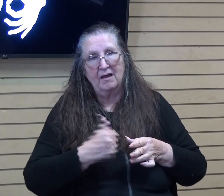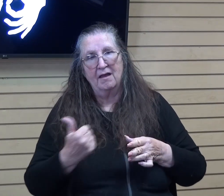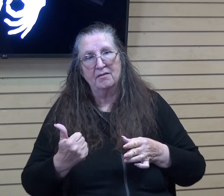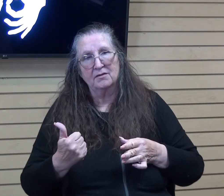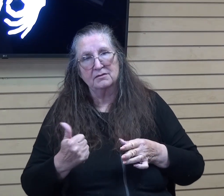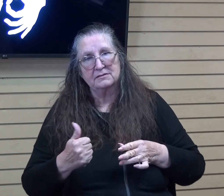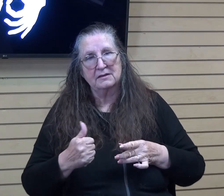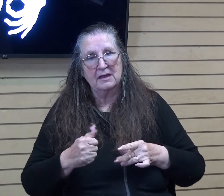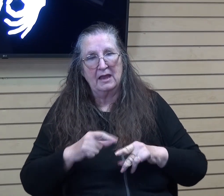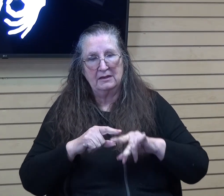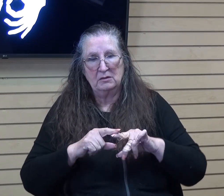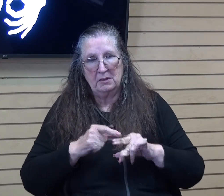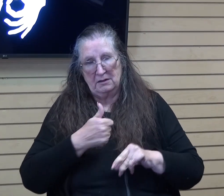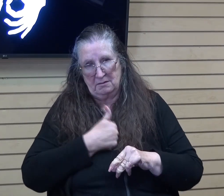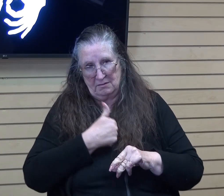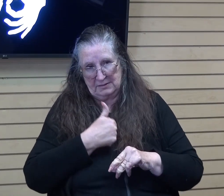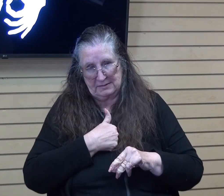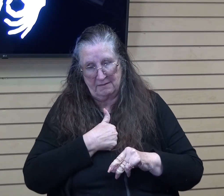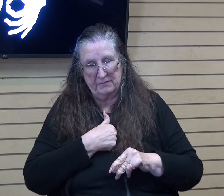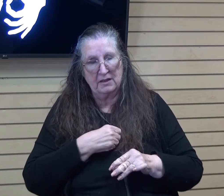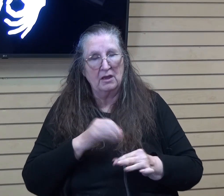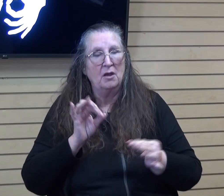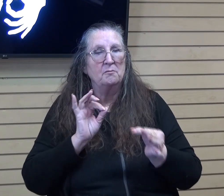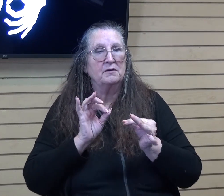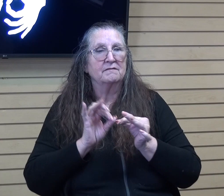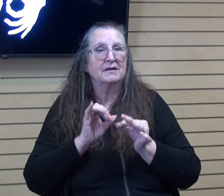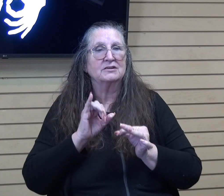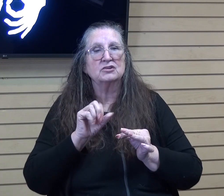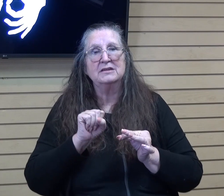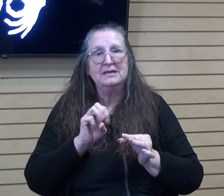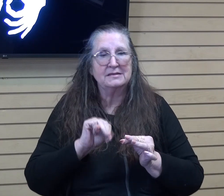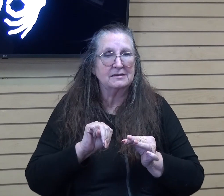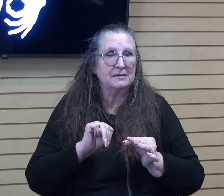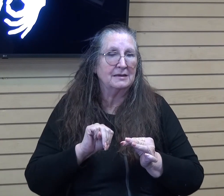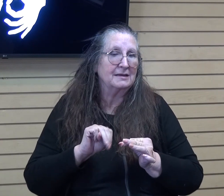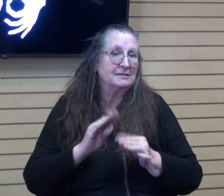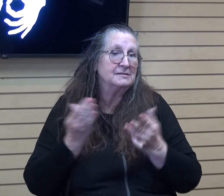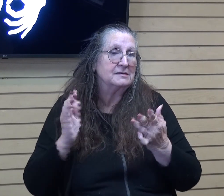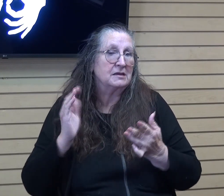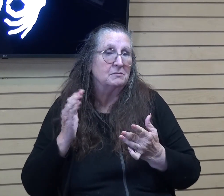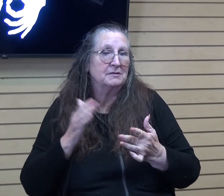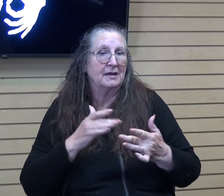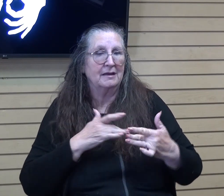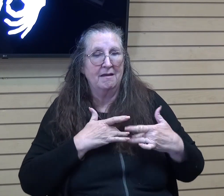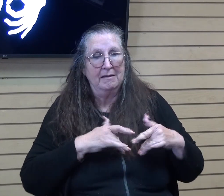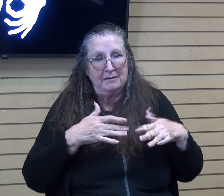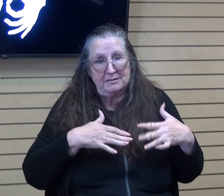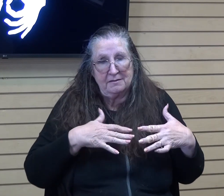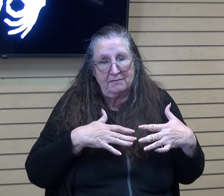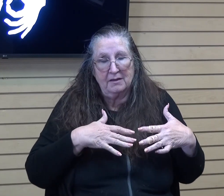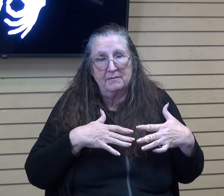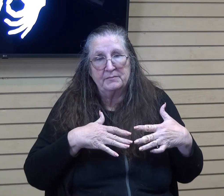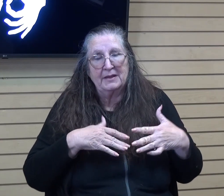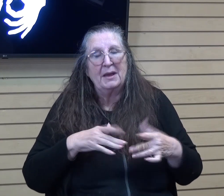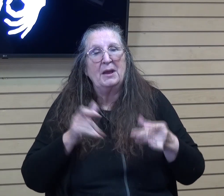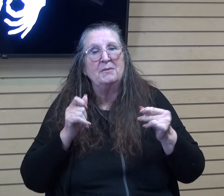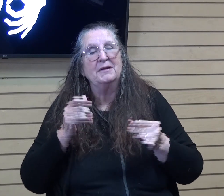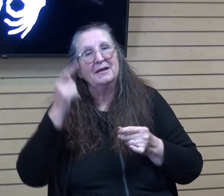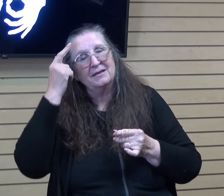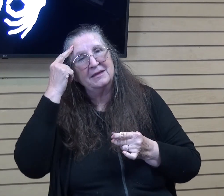self-reliance. And perfectionism can look like a very anxious heart. I immediately think of the Pharisees, you know, who